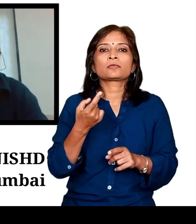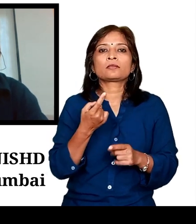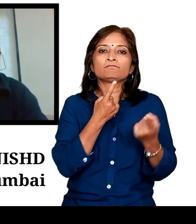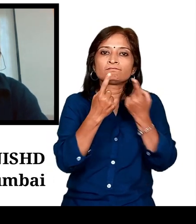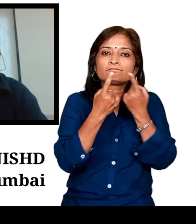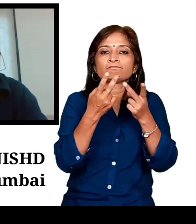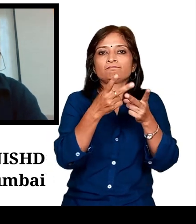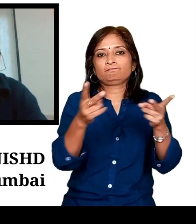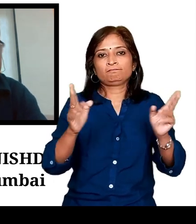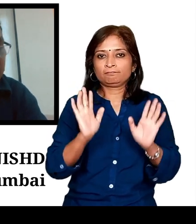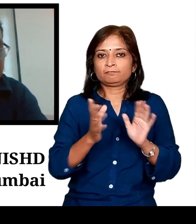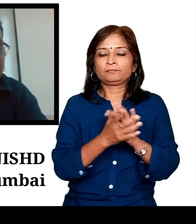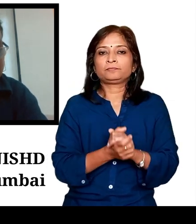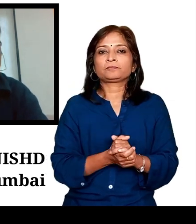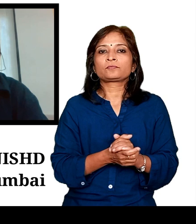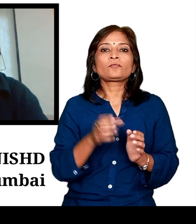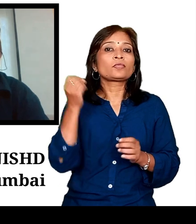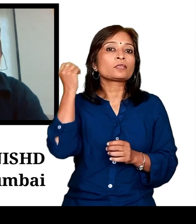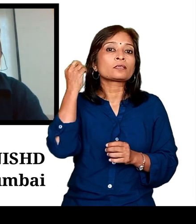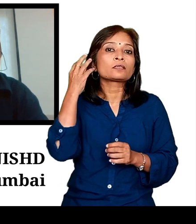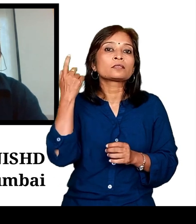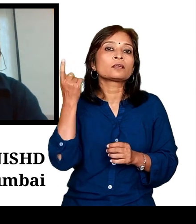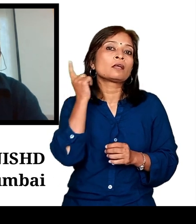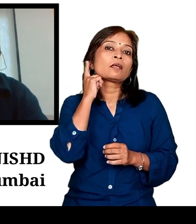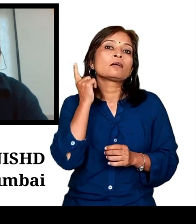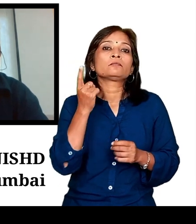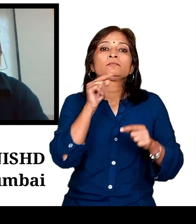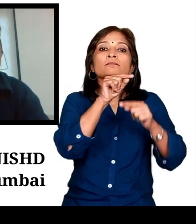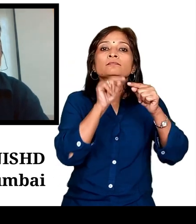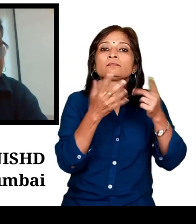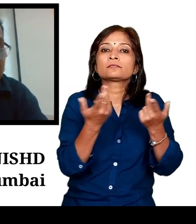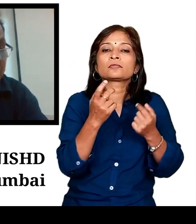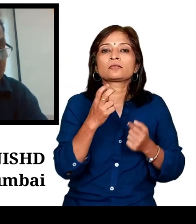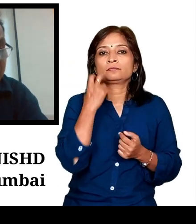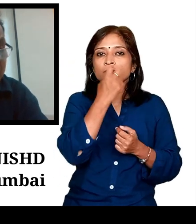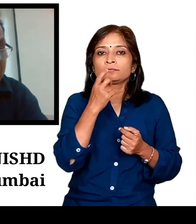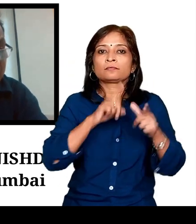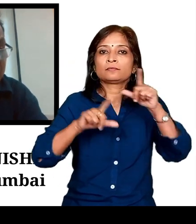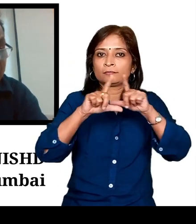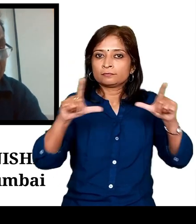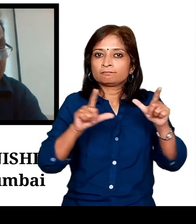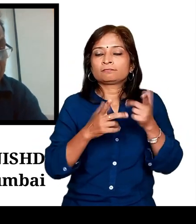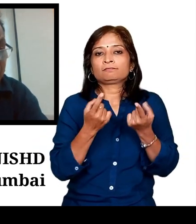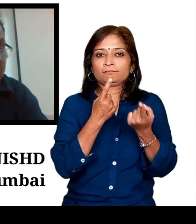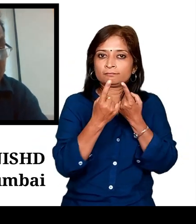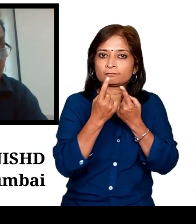diagnostic services like hearing assessment, then speech language assessment,